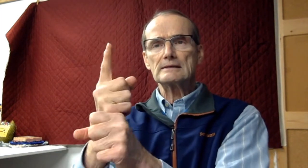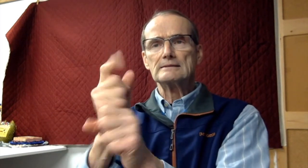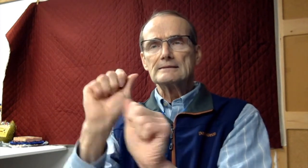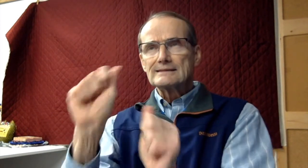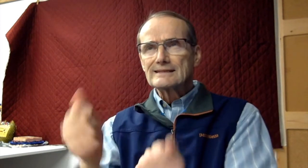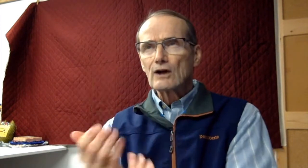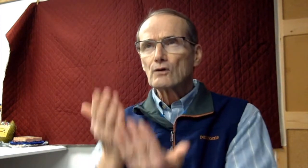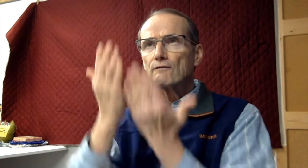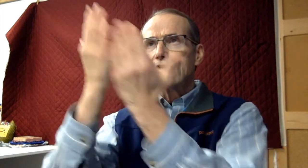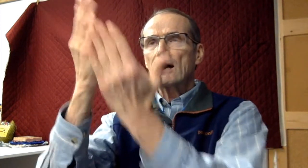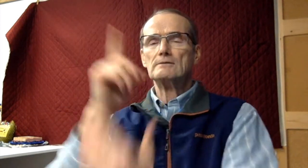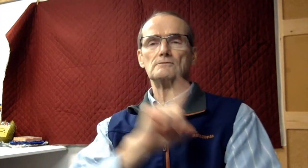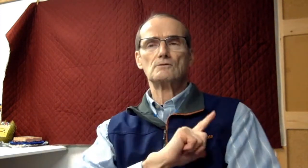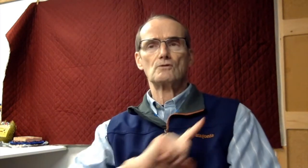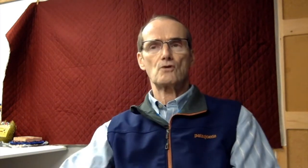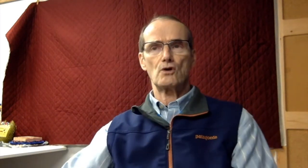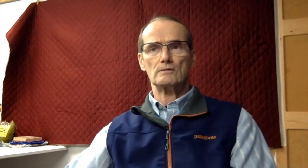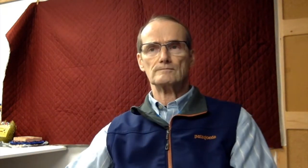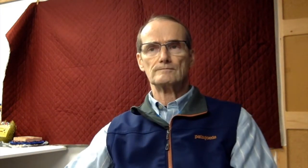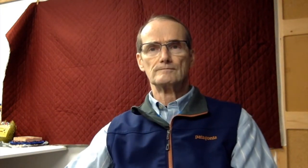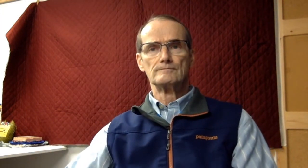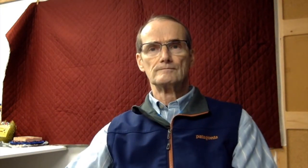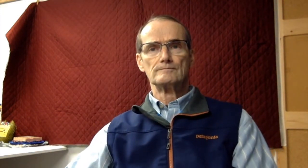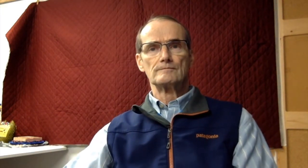to offer the customary sacrifice to the Lord